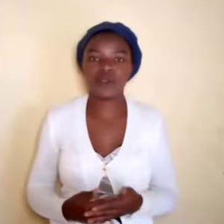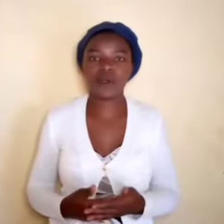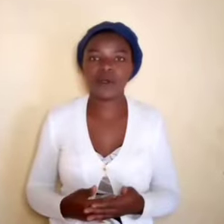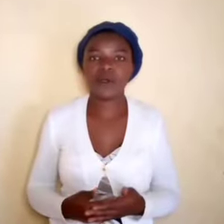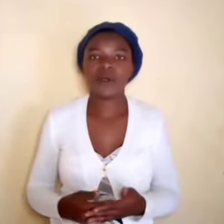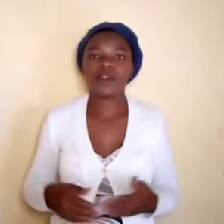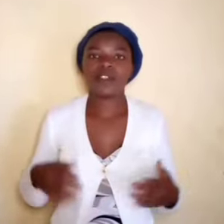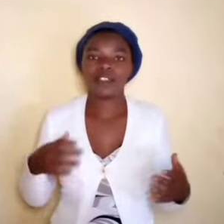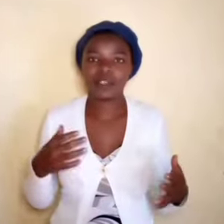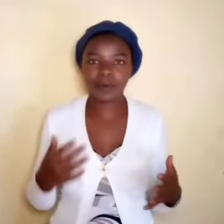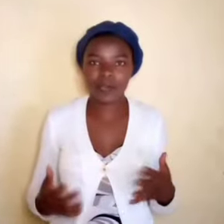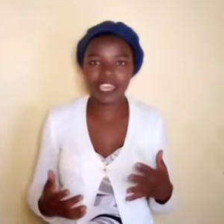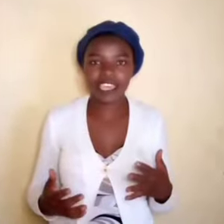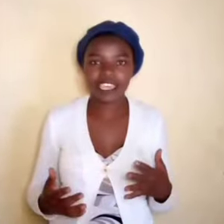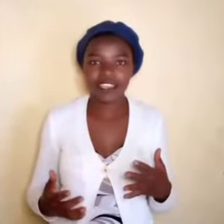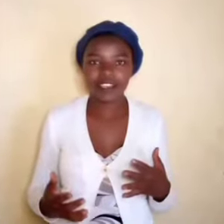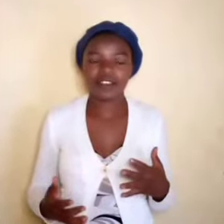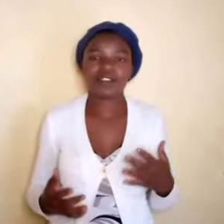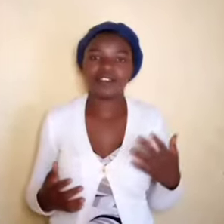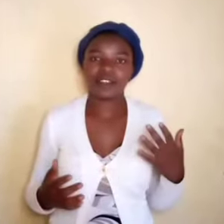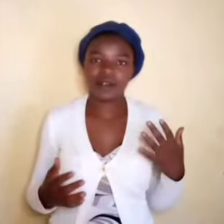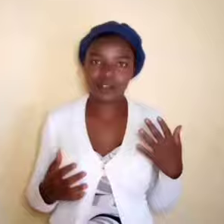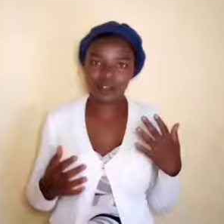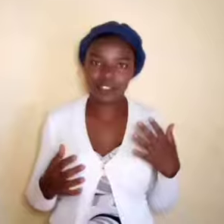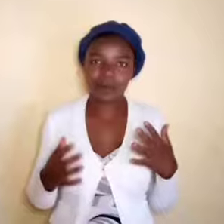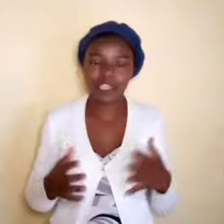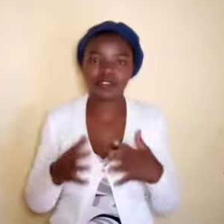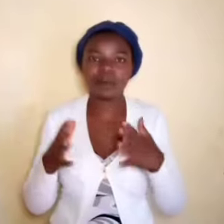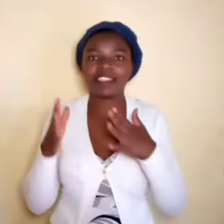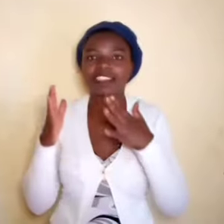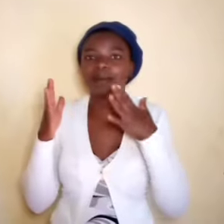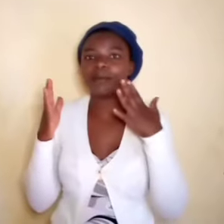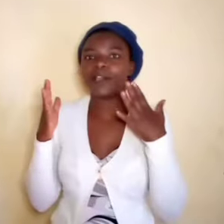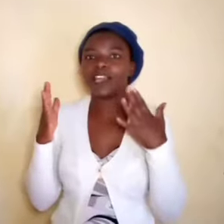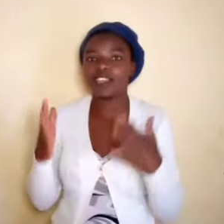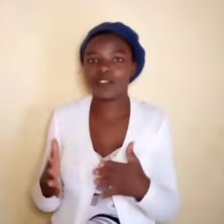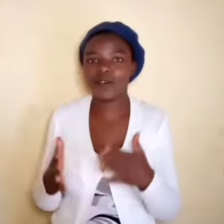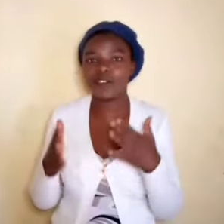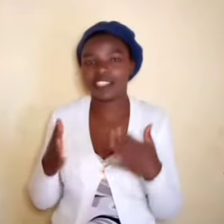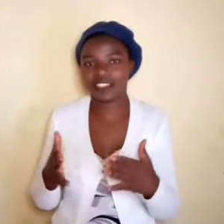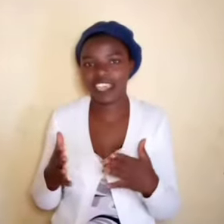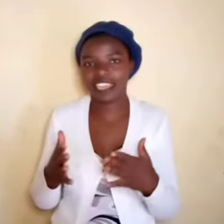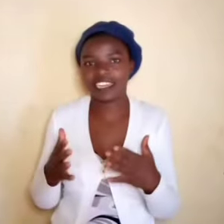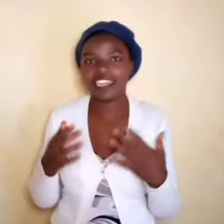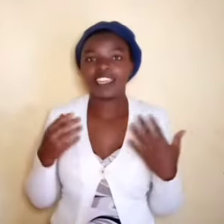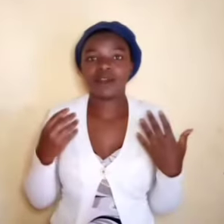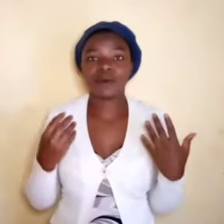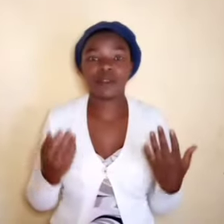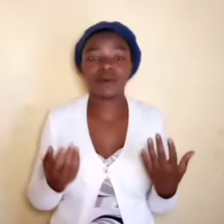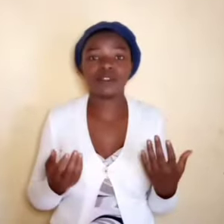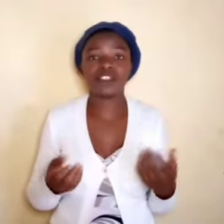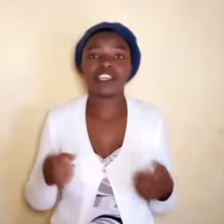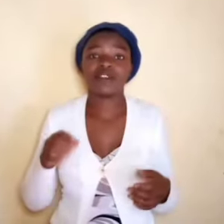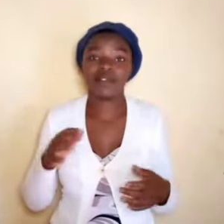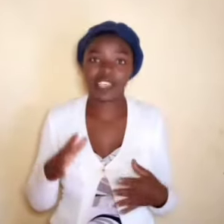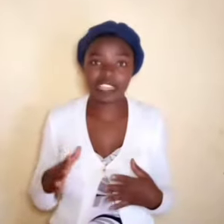So the way to make them know the sign, we would